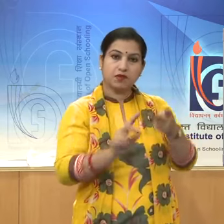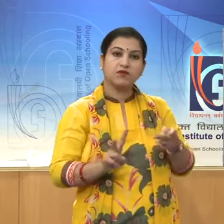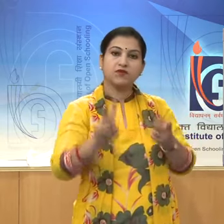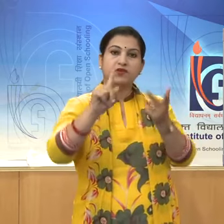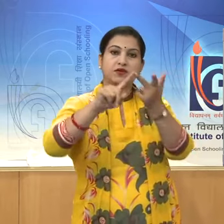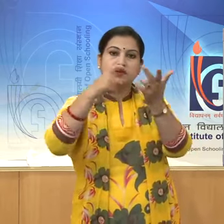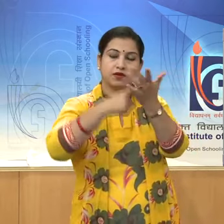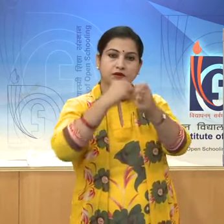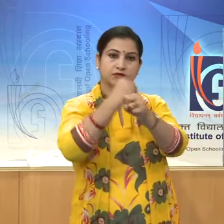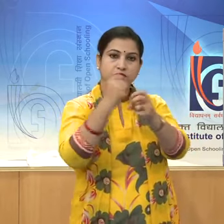and Mona Lisa